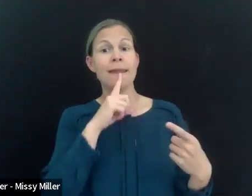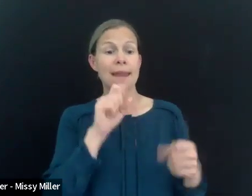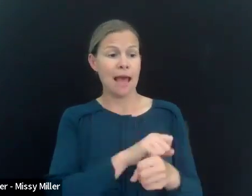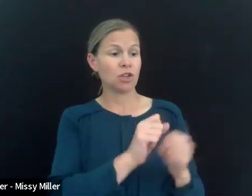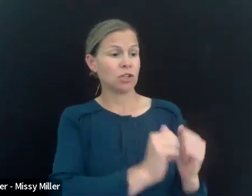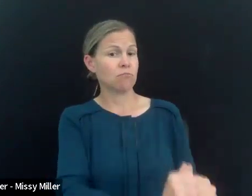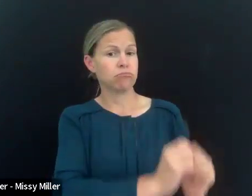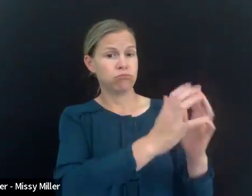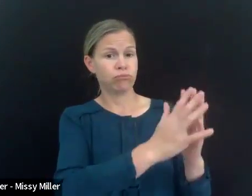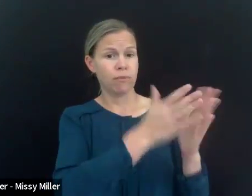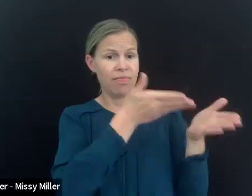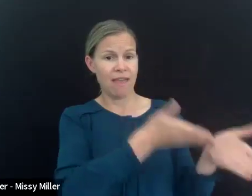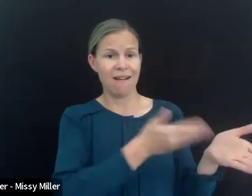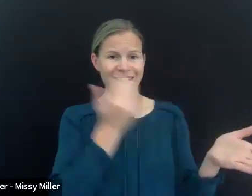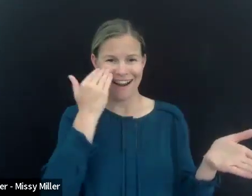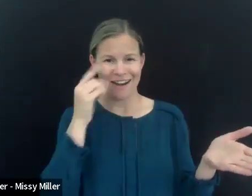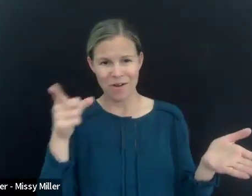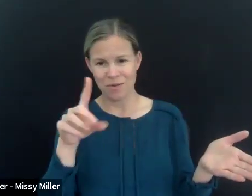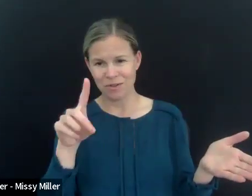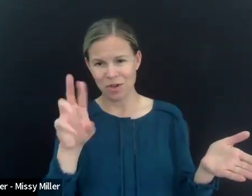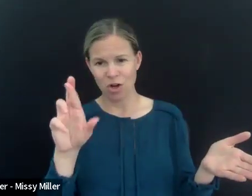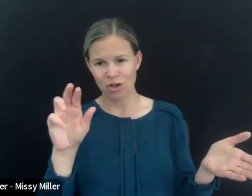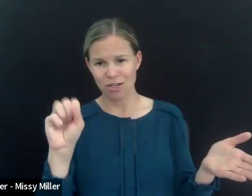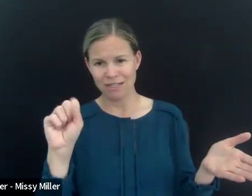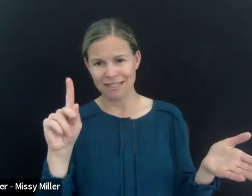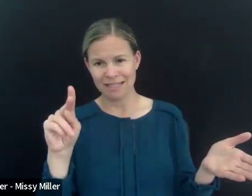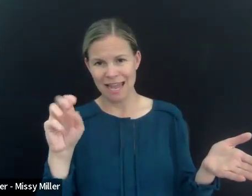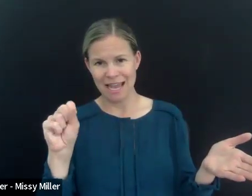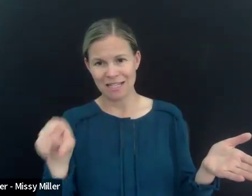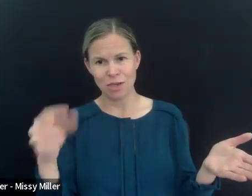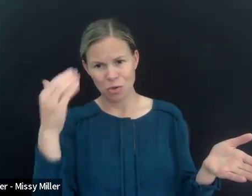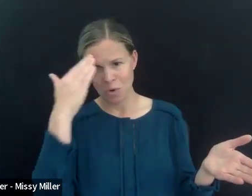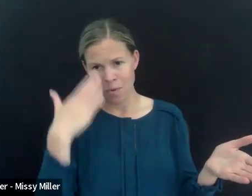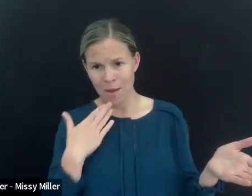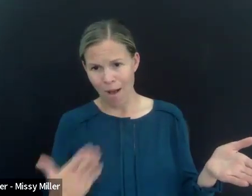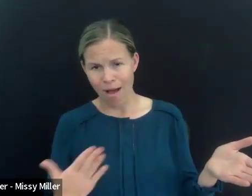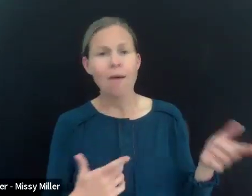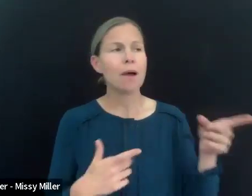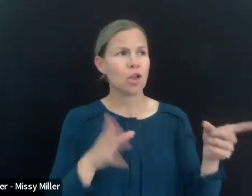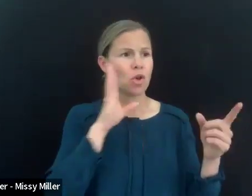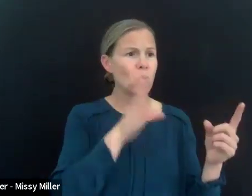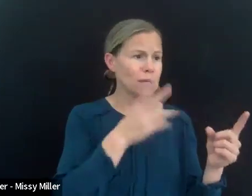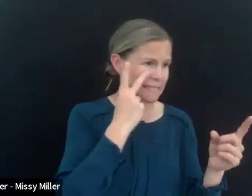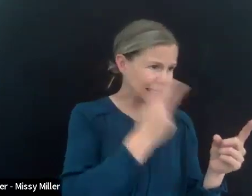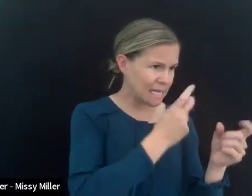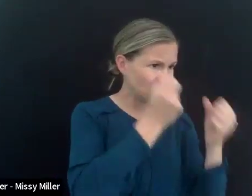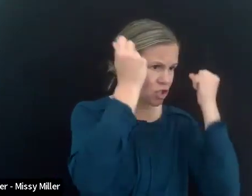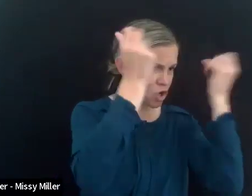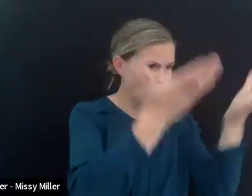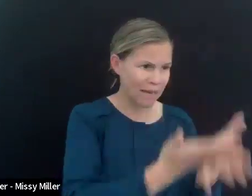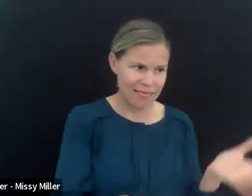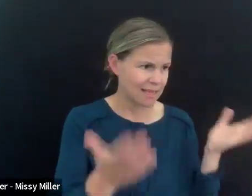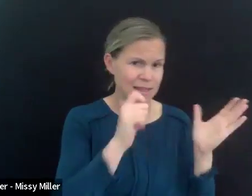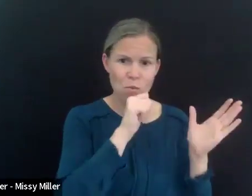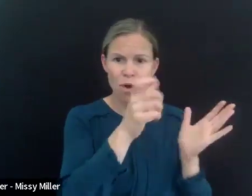know Dr. Skanes, intimately, you'll bump into all these things that just weren't even